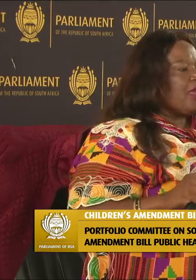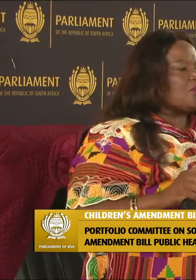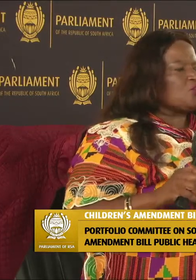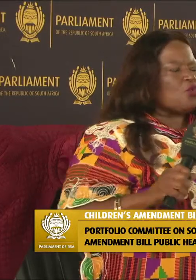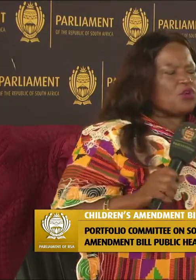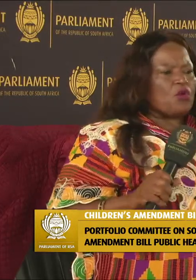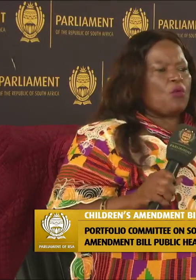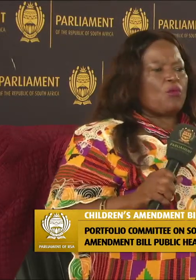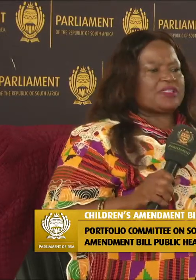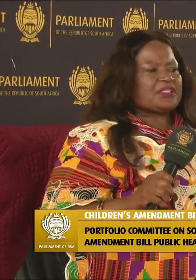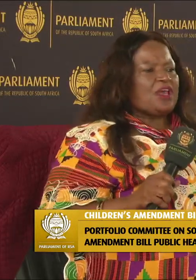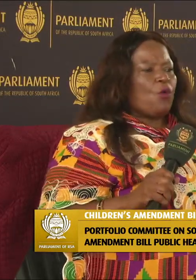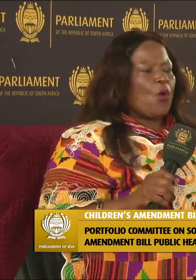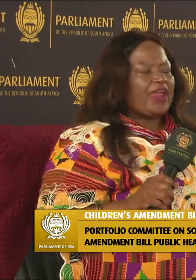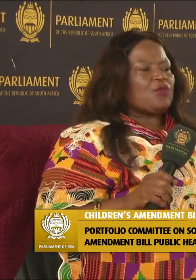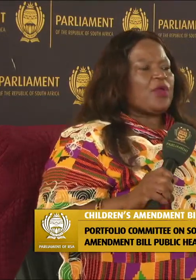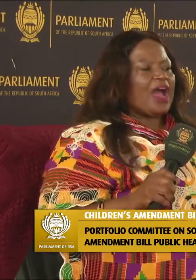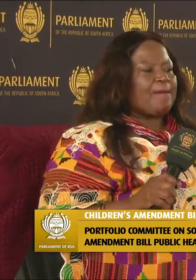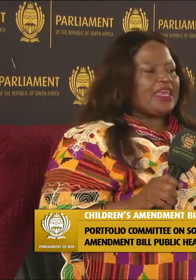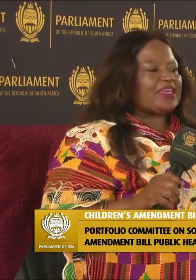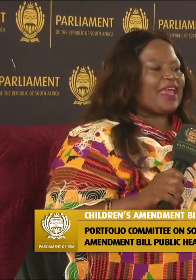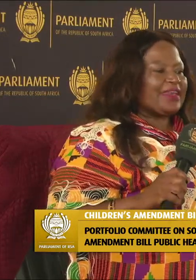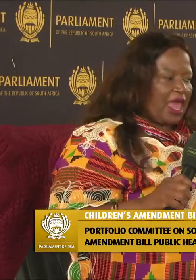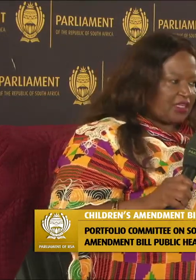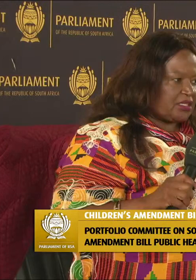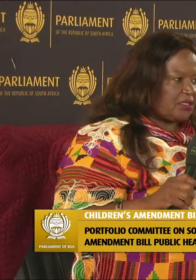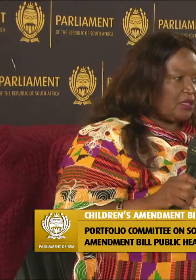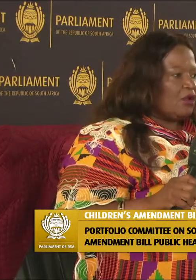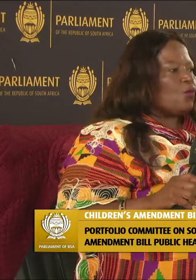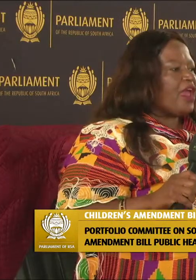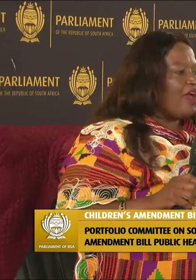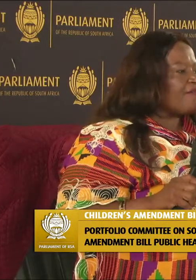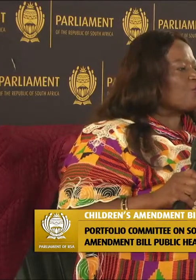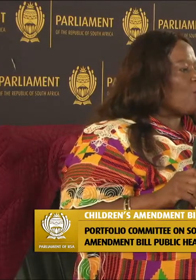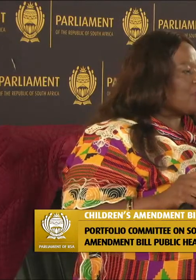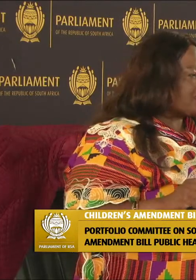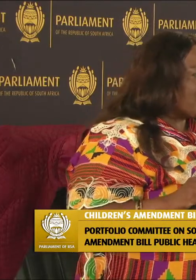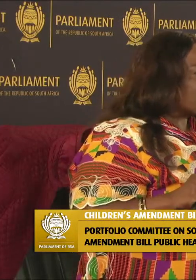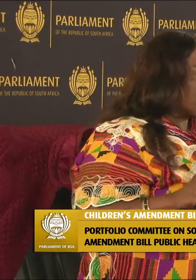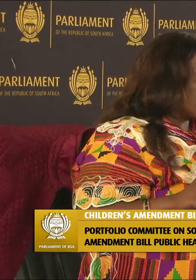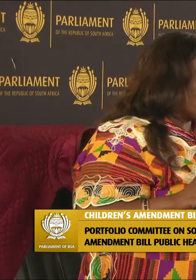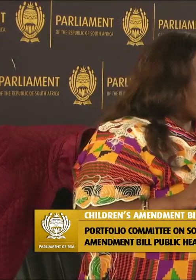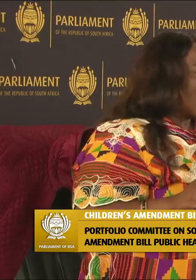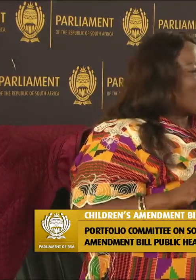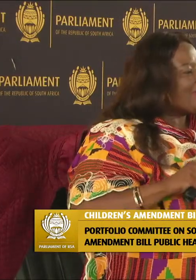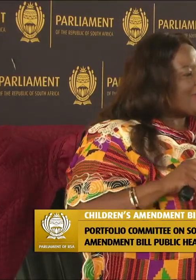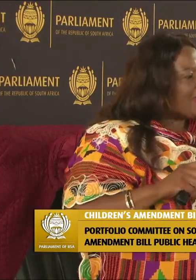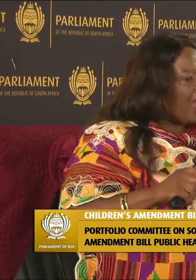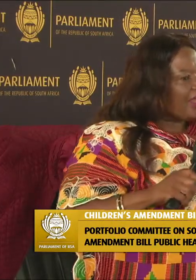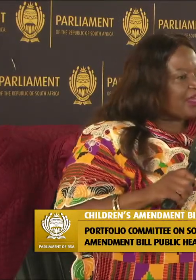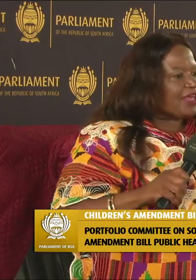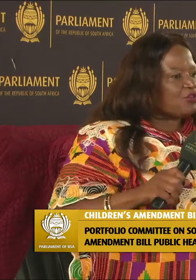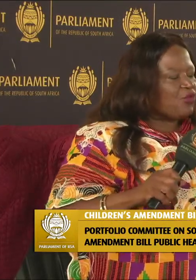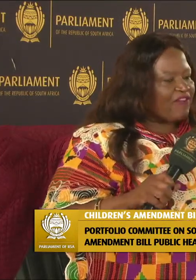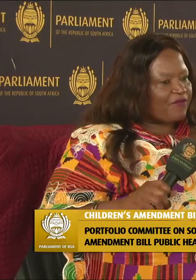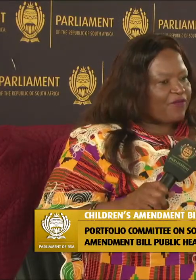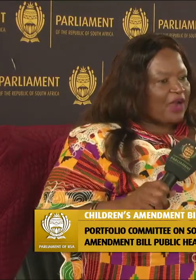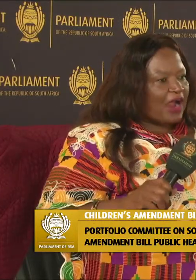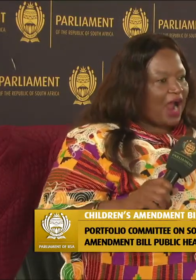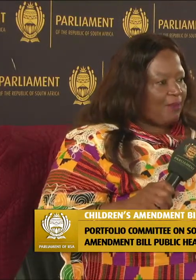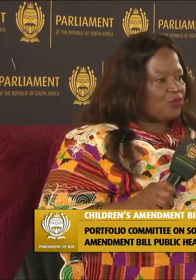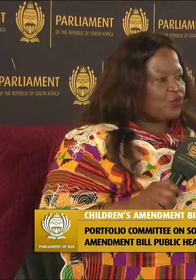us. As you would know, Mos, when we are making an act, we have to consult people. Nina, again, that you